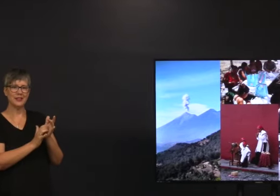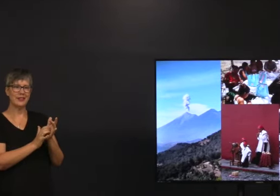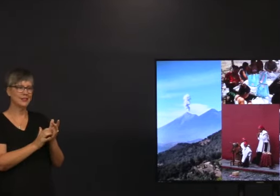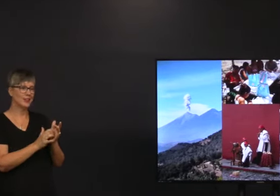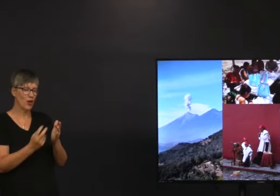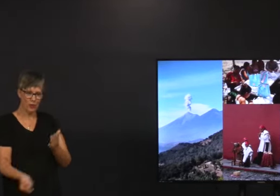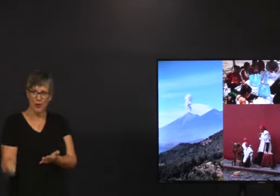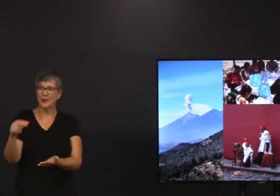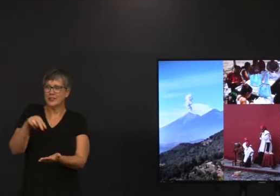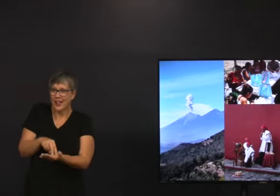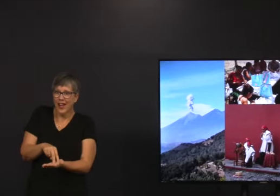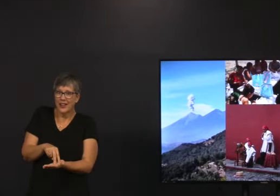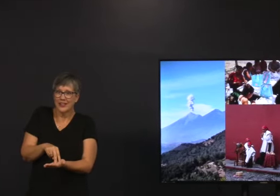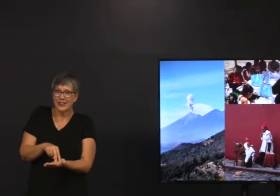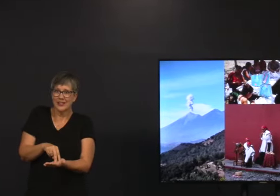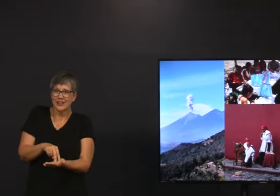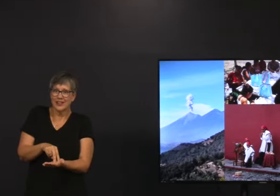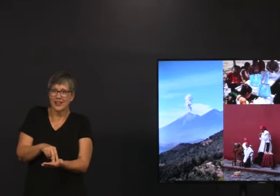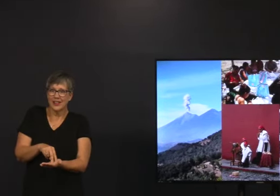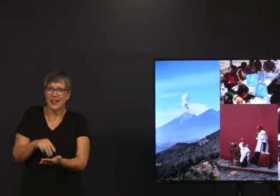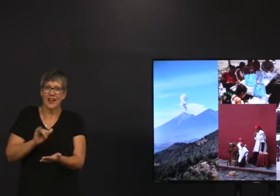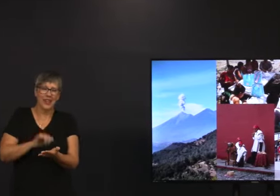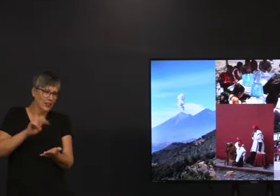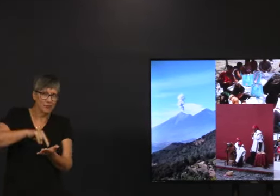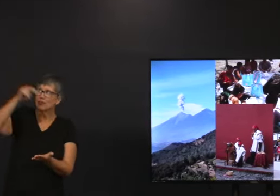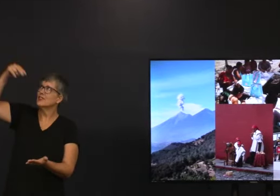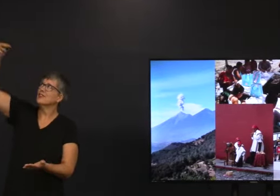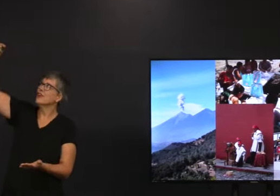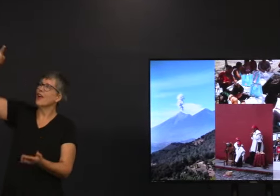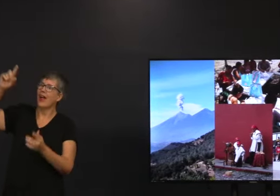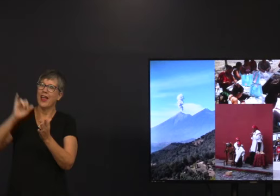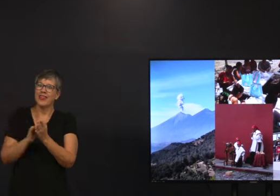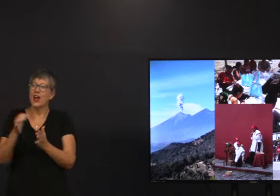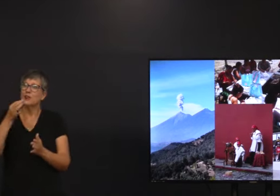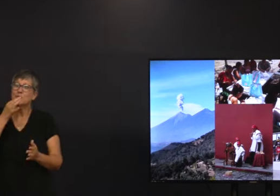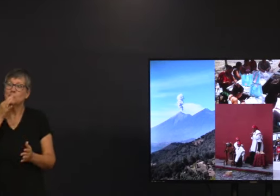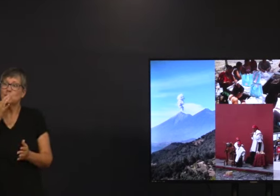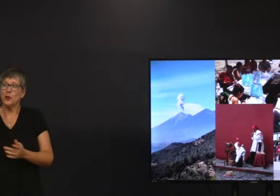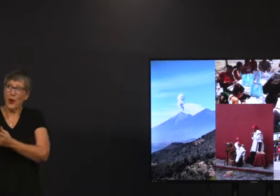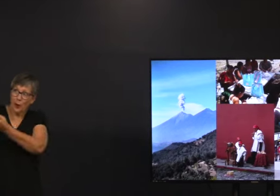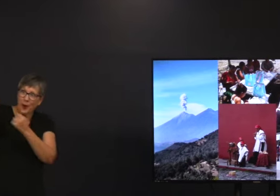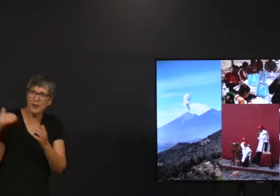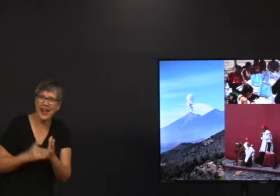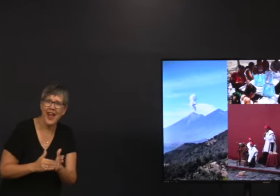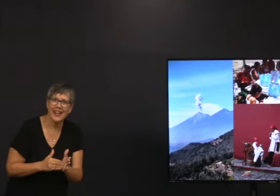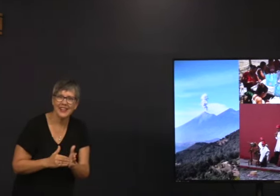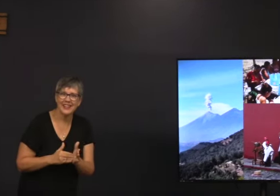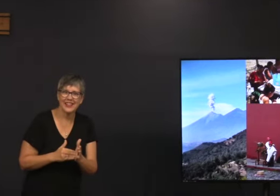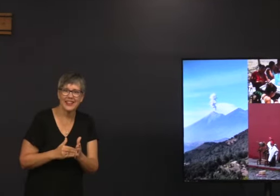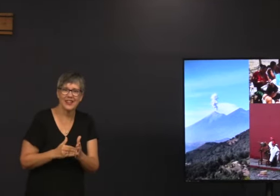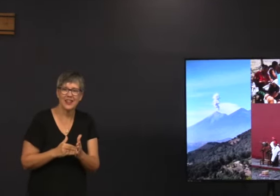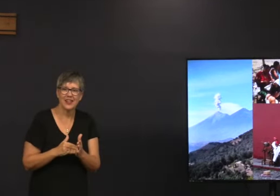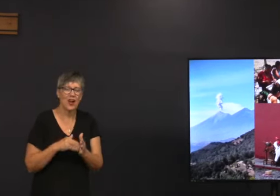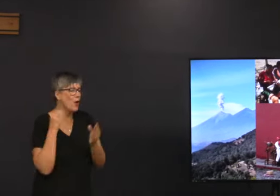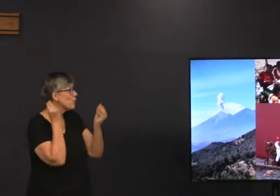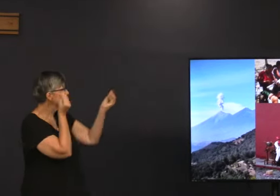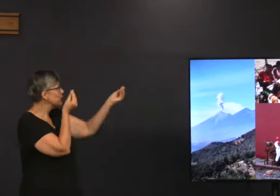them. We explain how Jesus rose and how he ascended and that how he will come again.